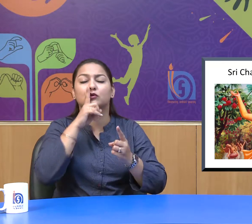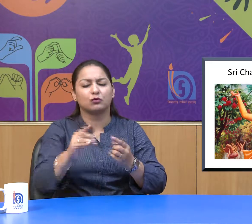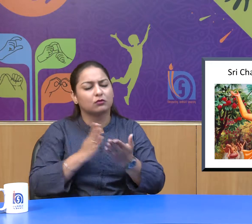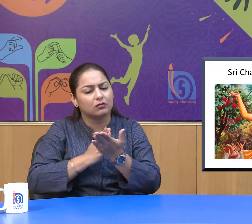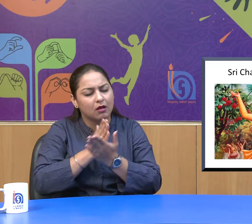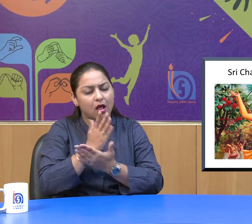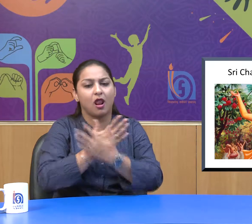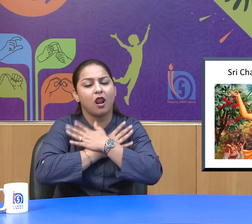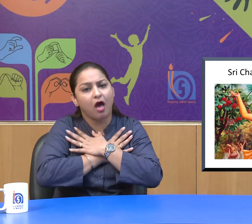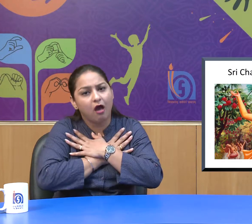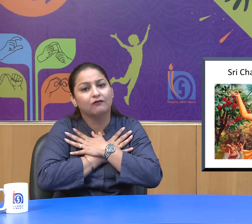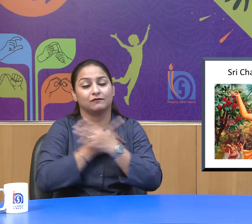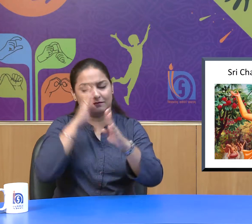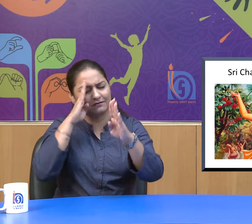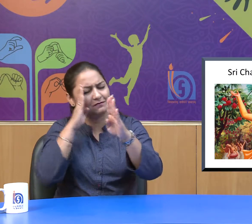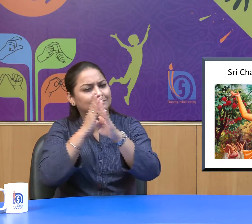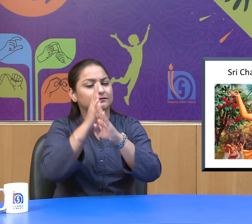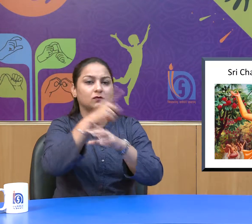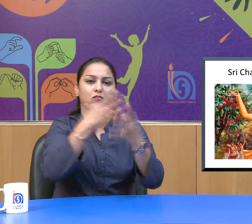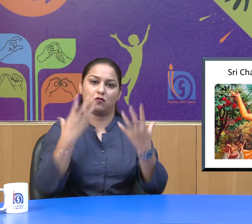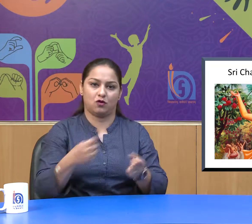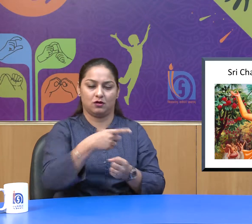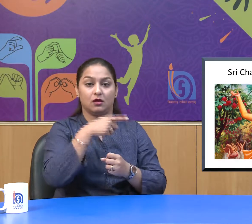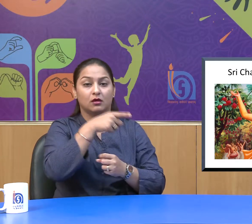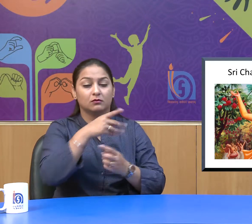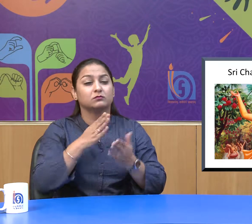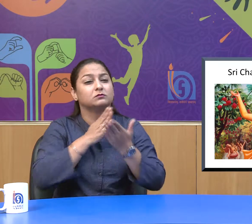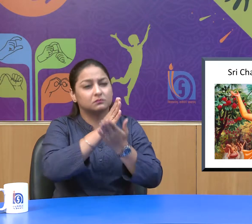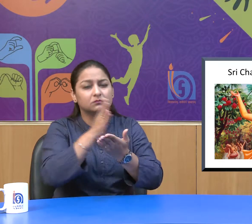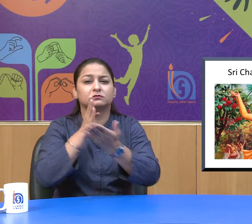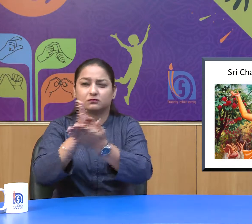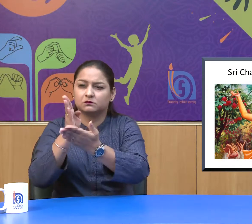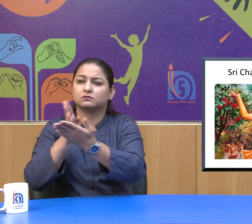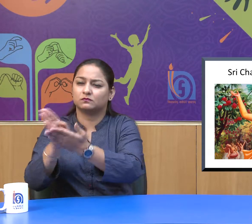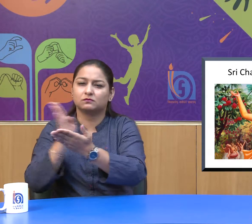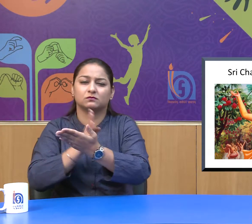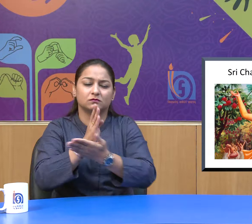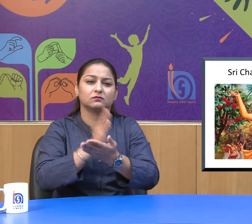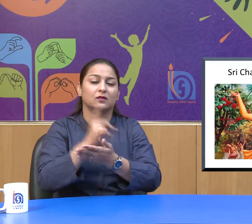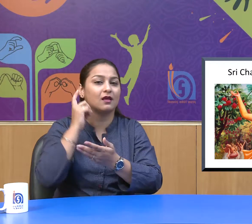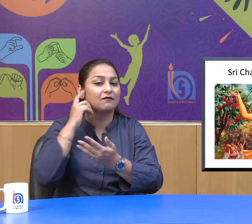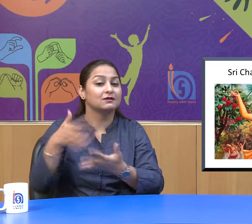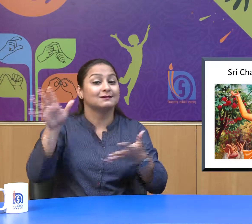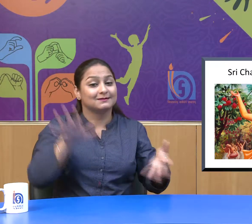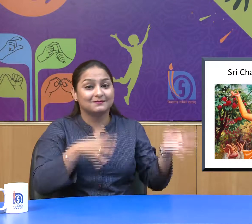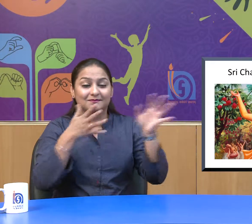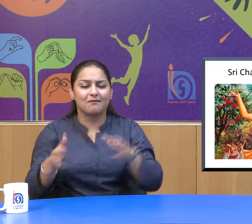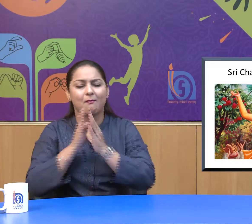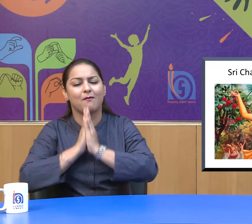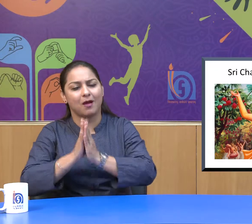and devotion. He used to go into a trance, singing devotional songs in